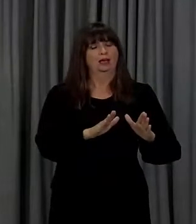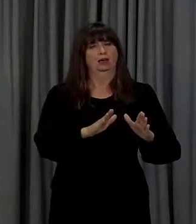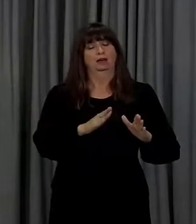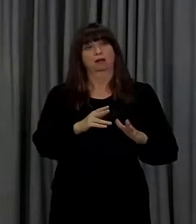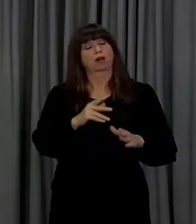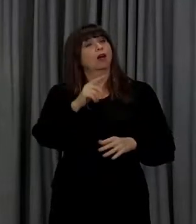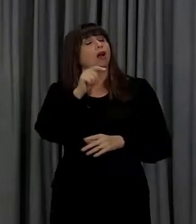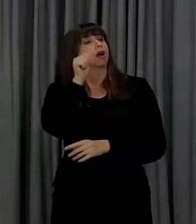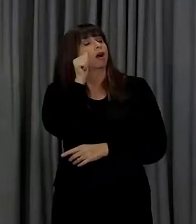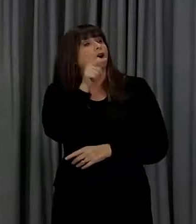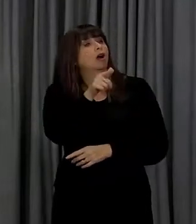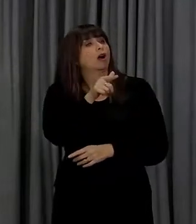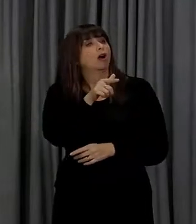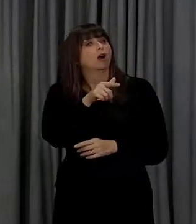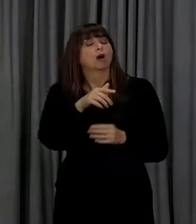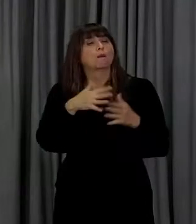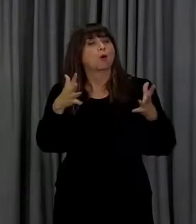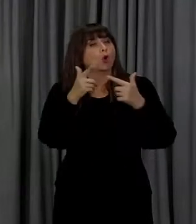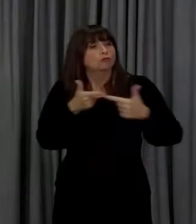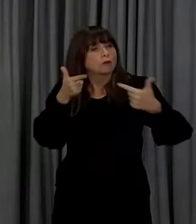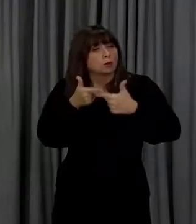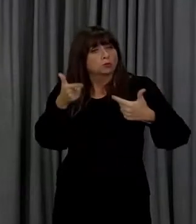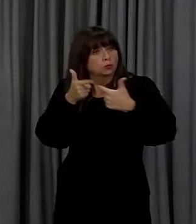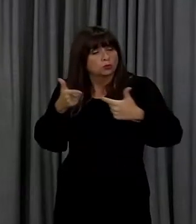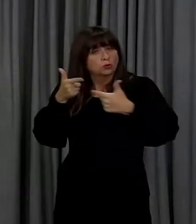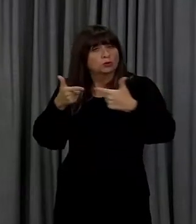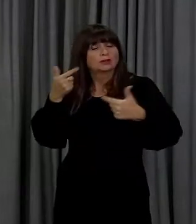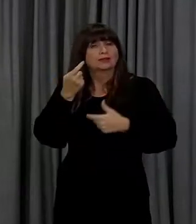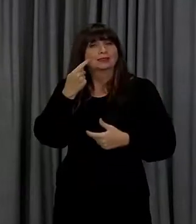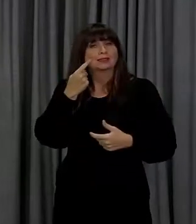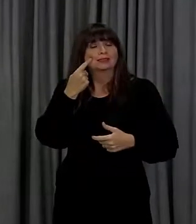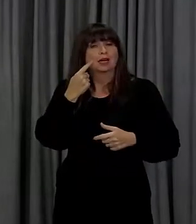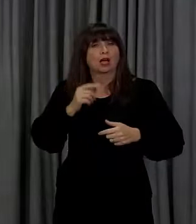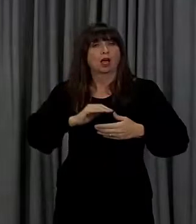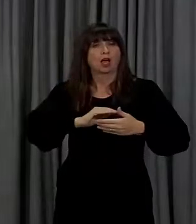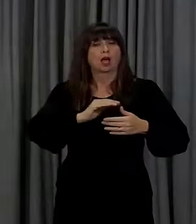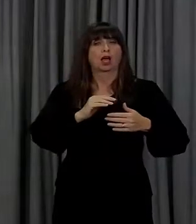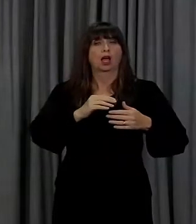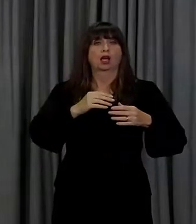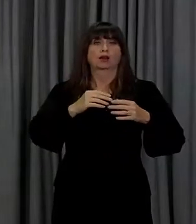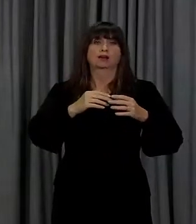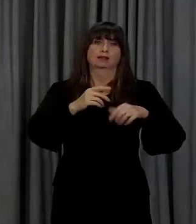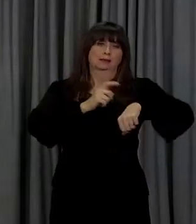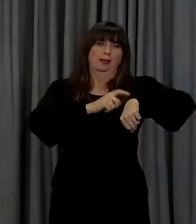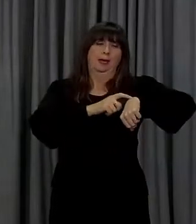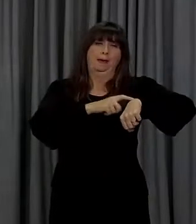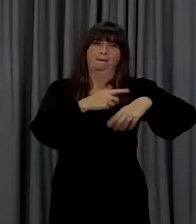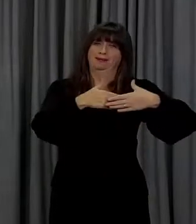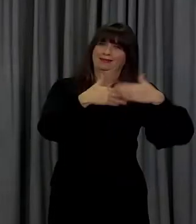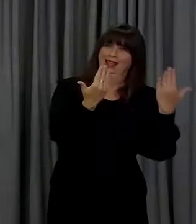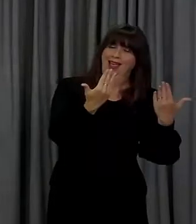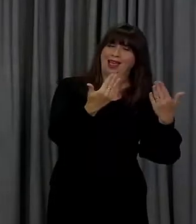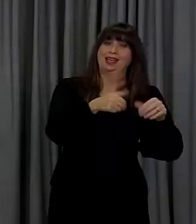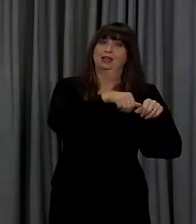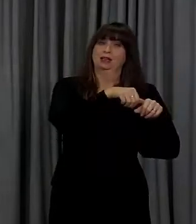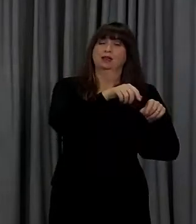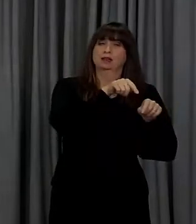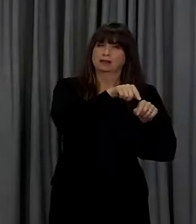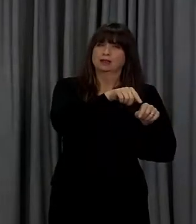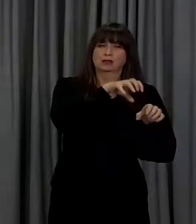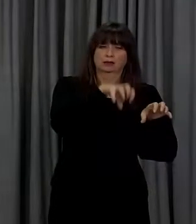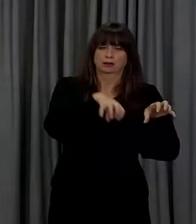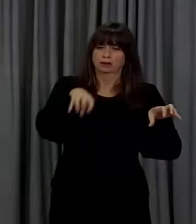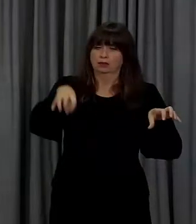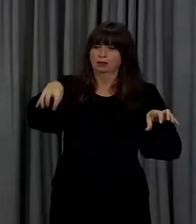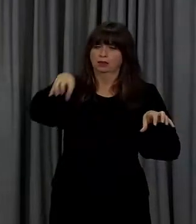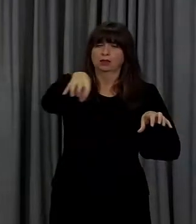for example, doing a lot more remote consultations, making sure there's a lot more day surgery. All of those things are things that we're putting